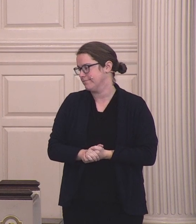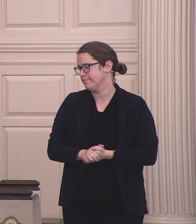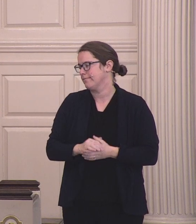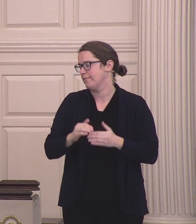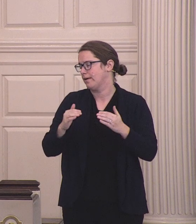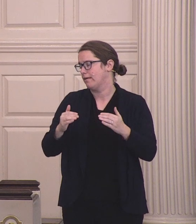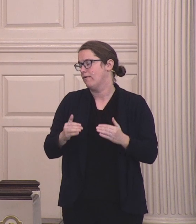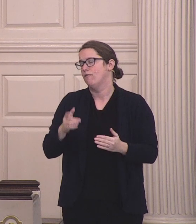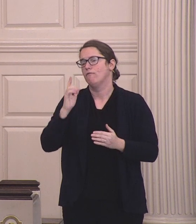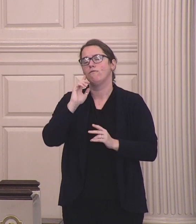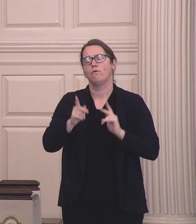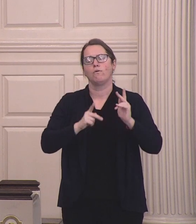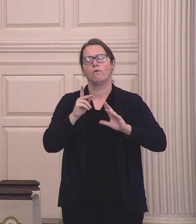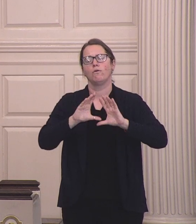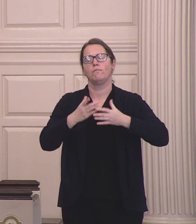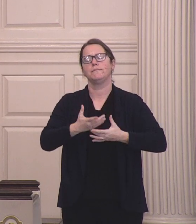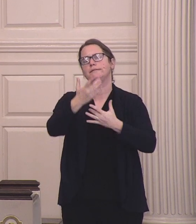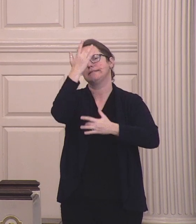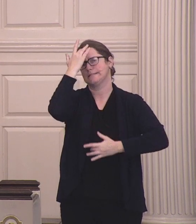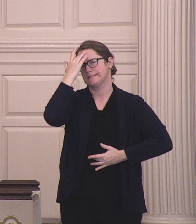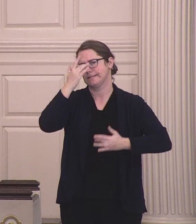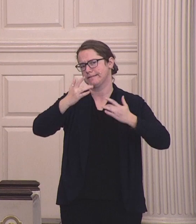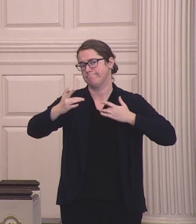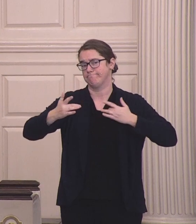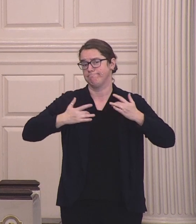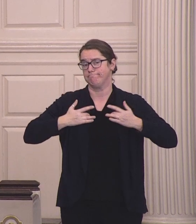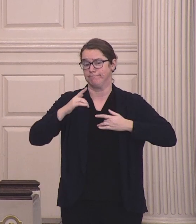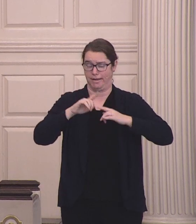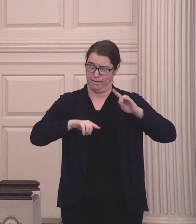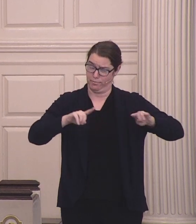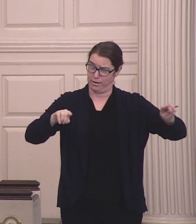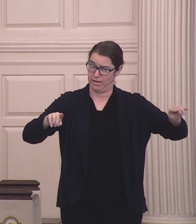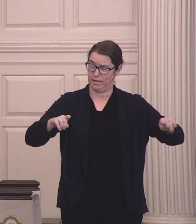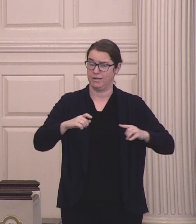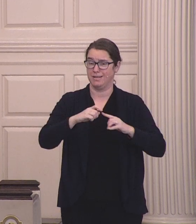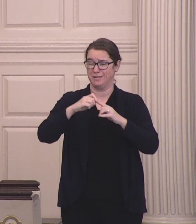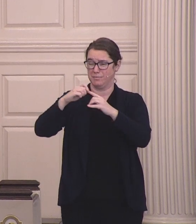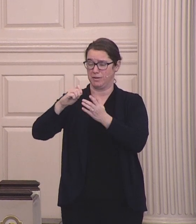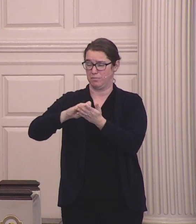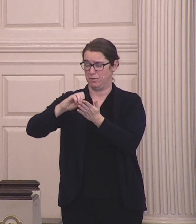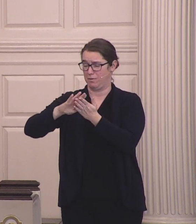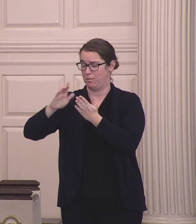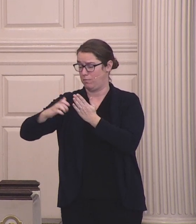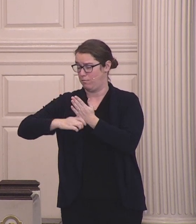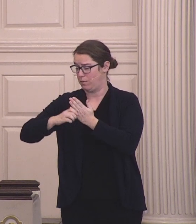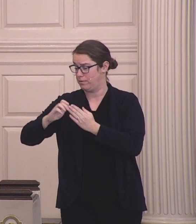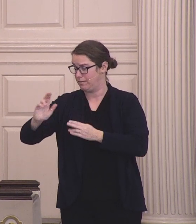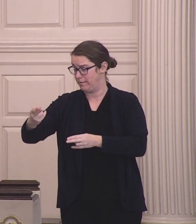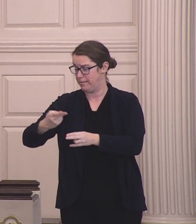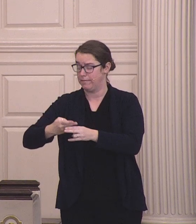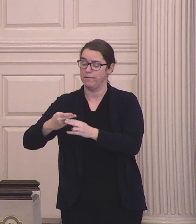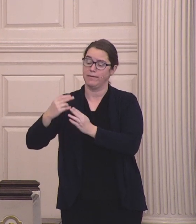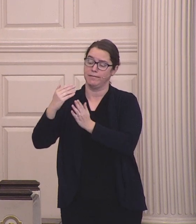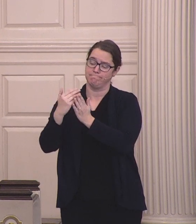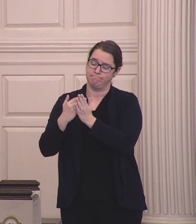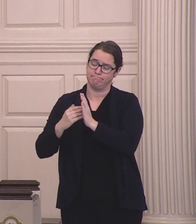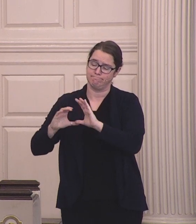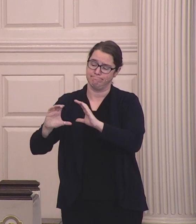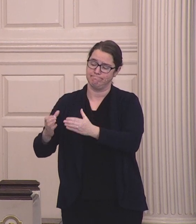For all who are sick and in distress in any way, especially those listed in the bulletin,